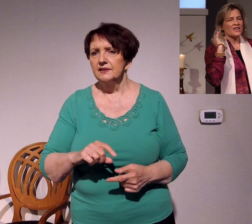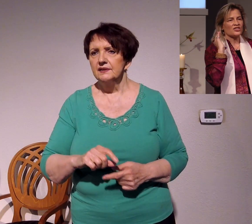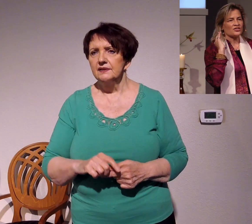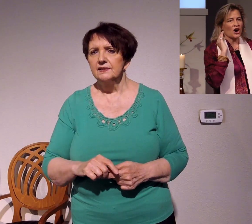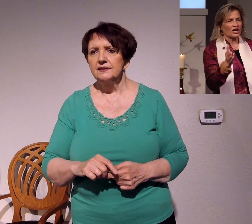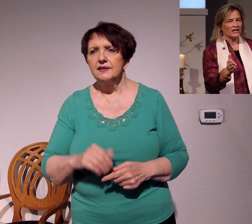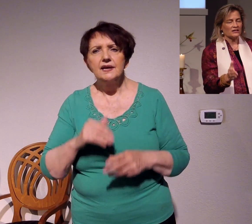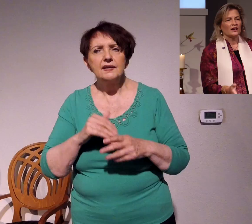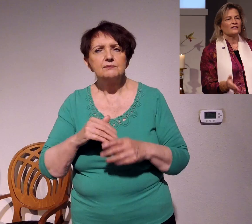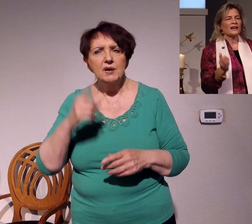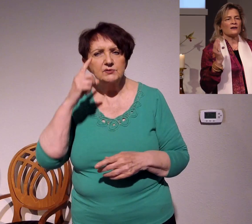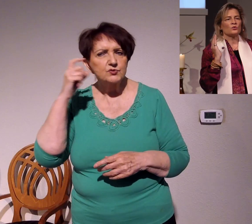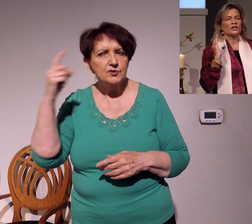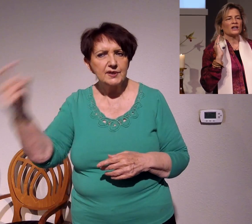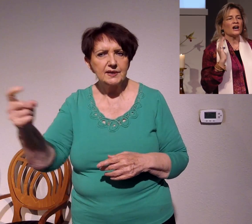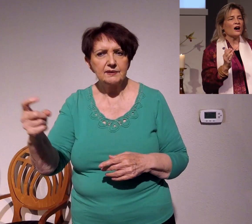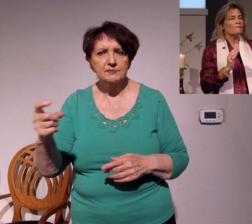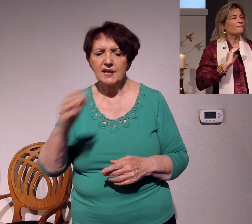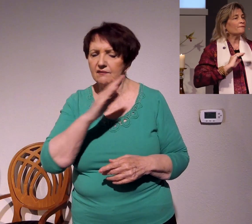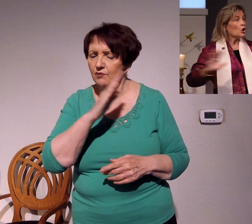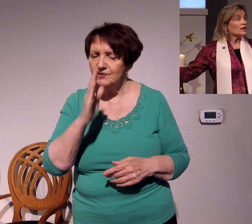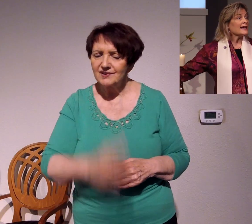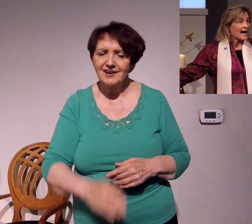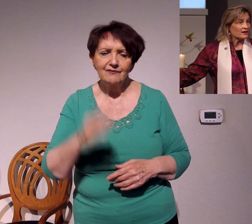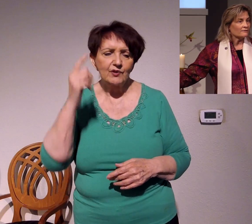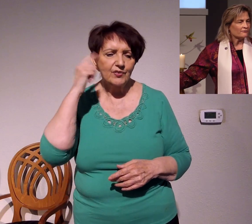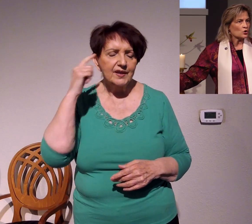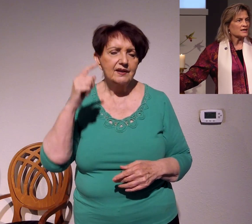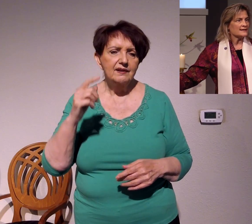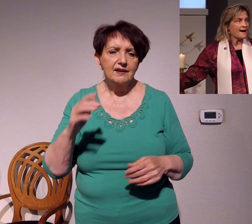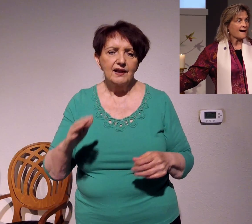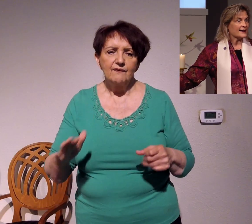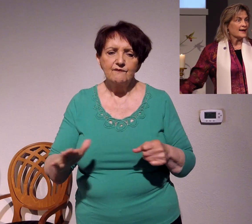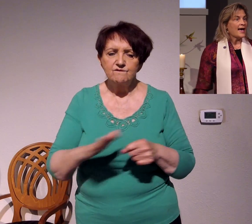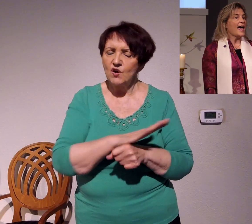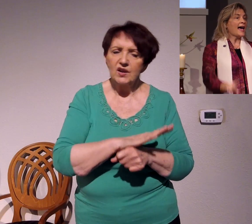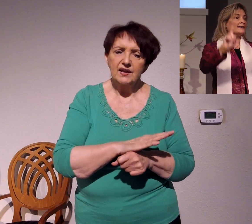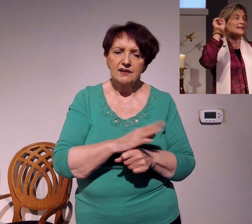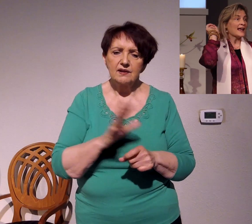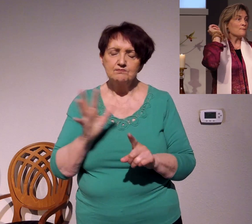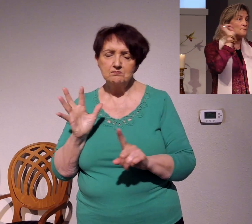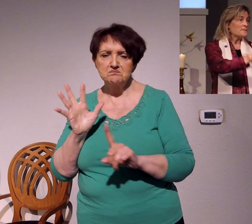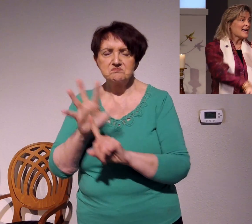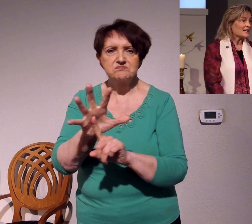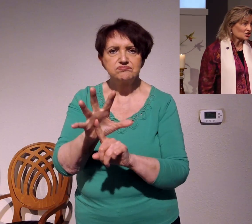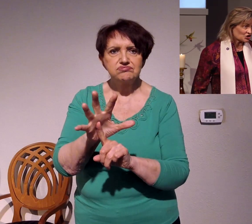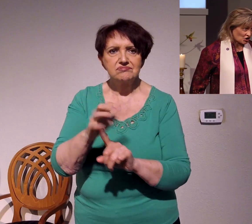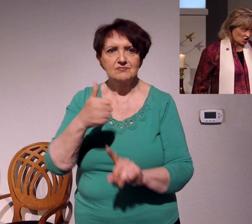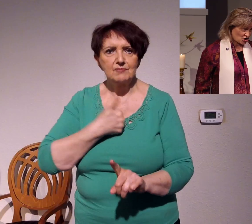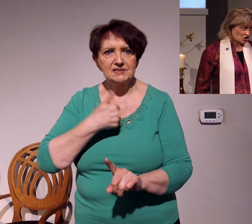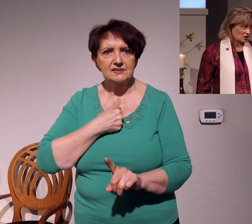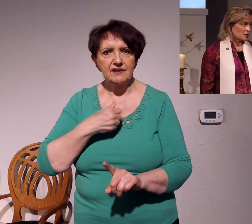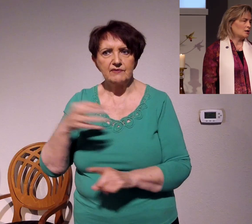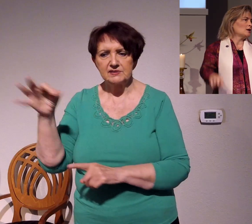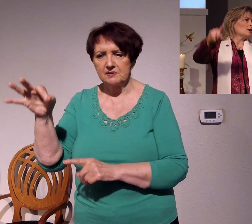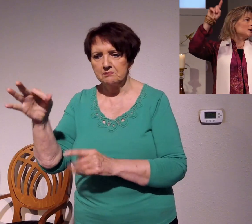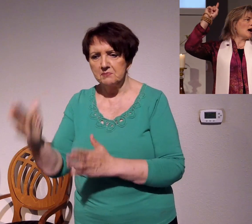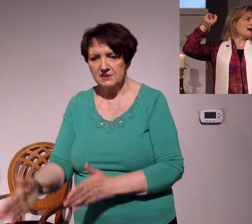would I thunk it that I would have come fully out at 49 as a